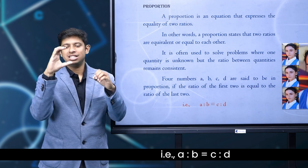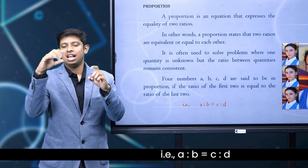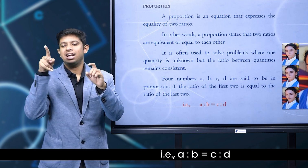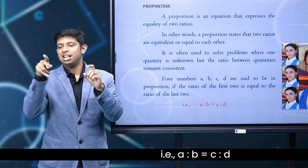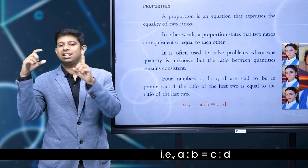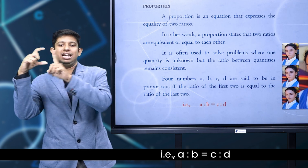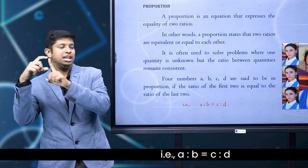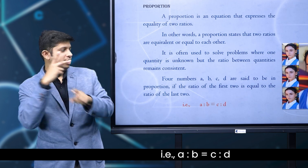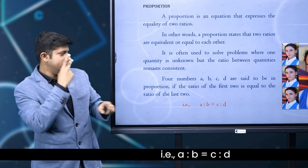D.